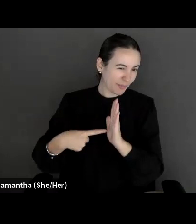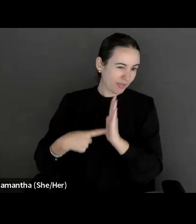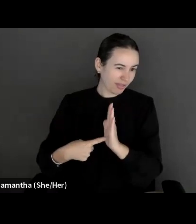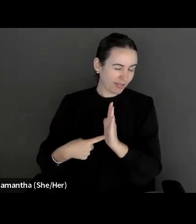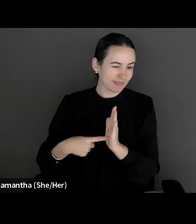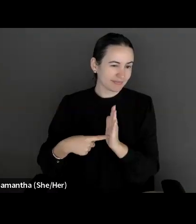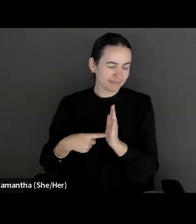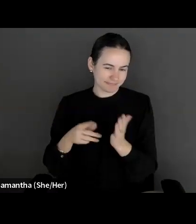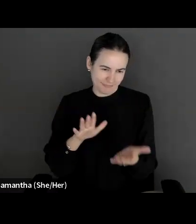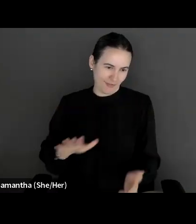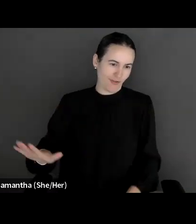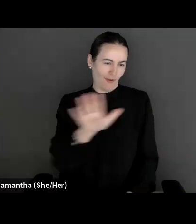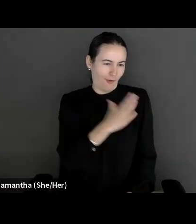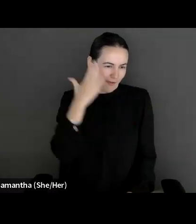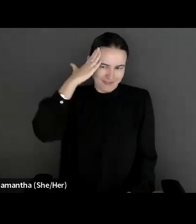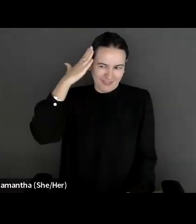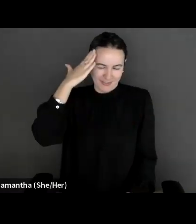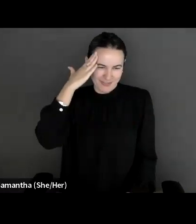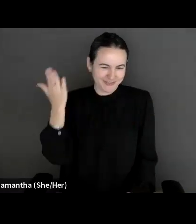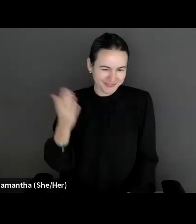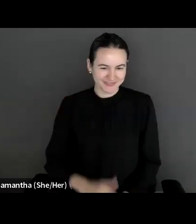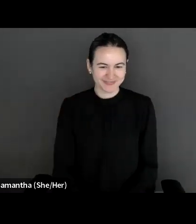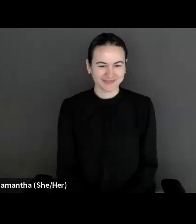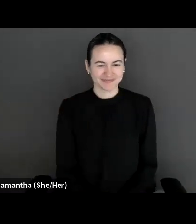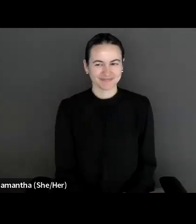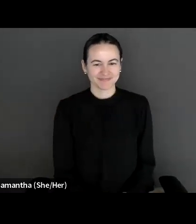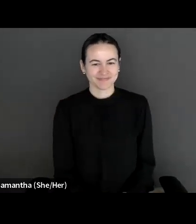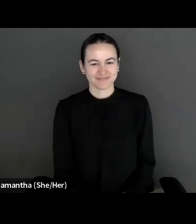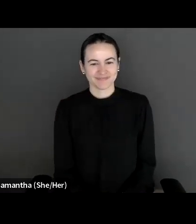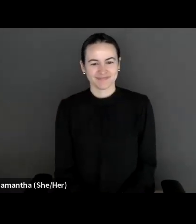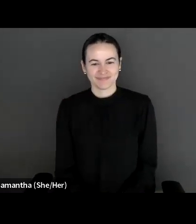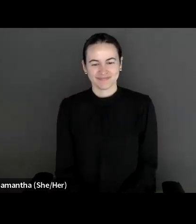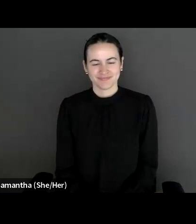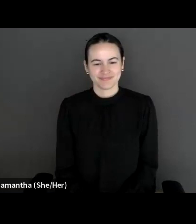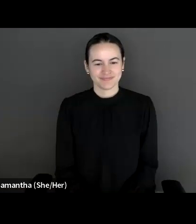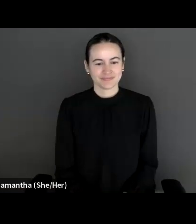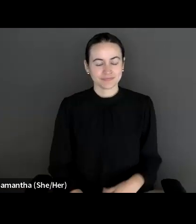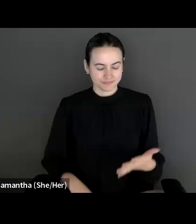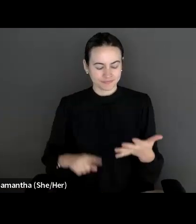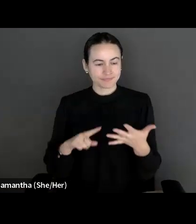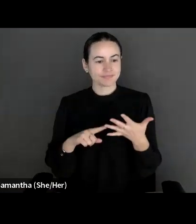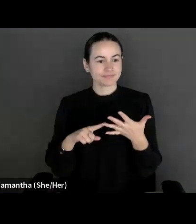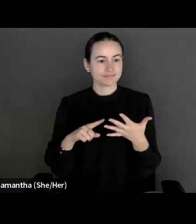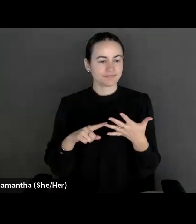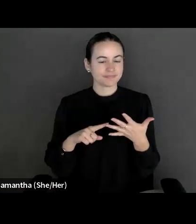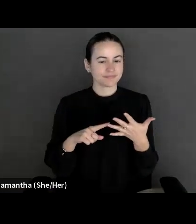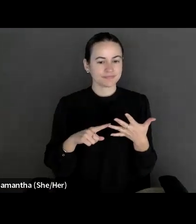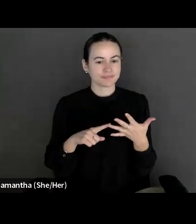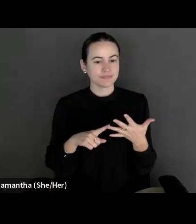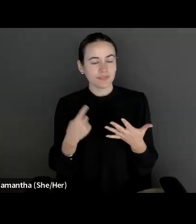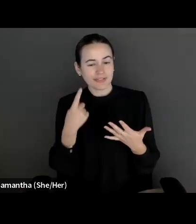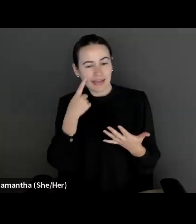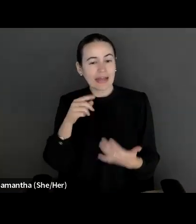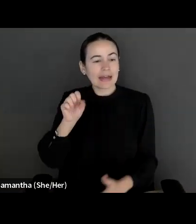also familiar with. Another source of scale construct were curriculum documents or syllabi.